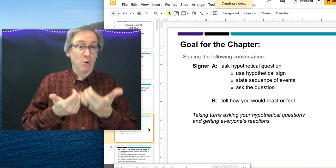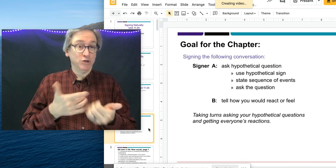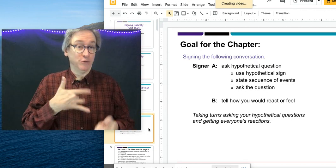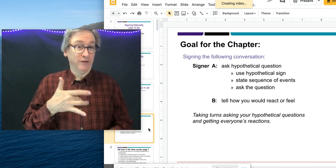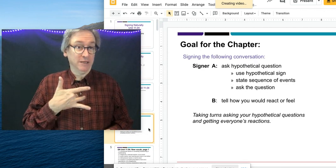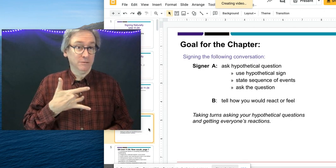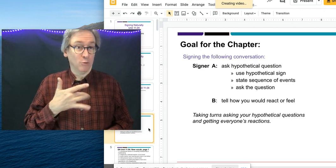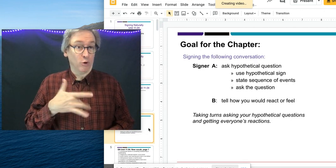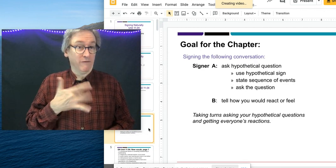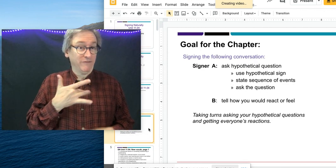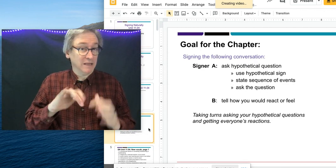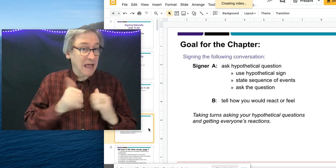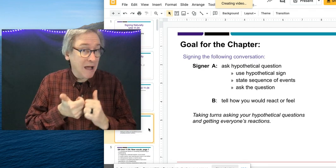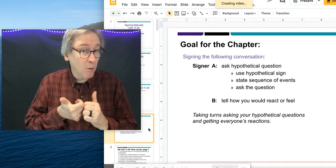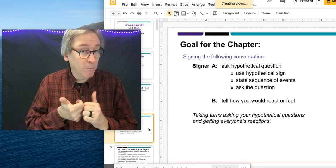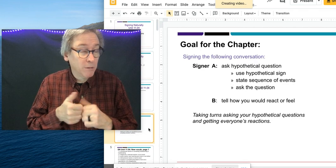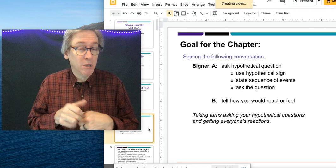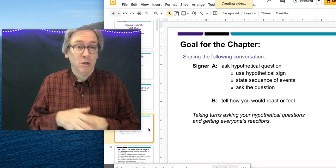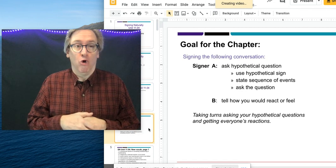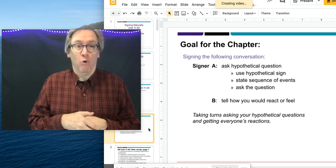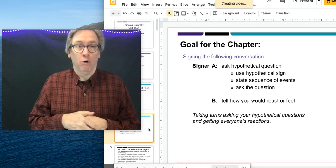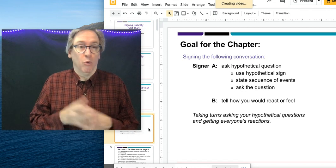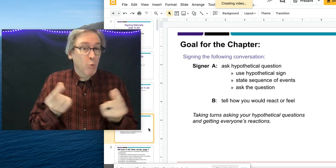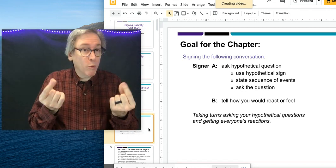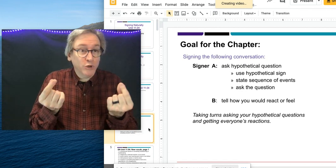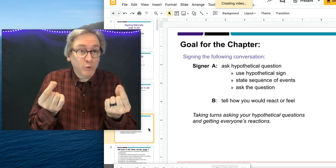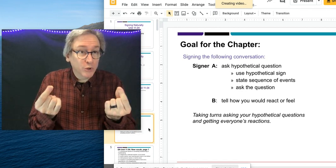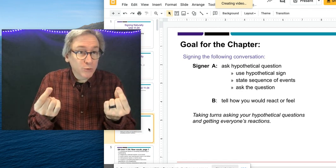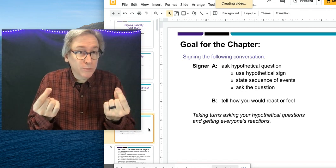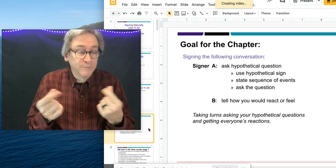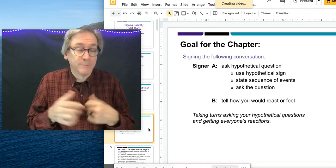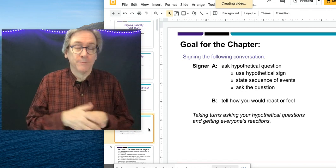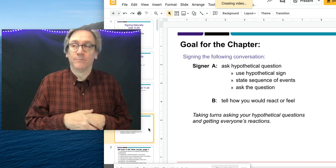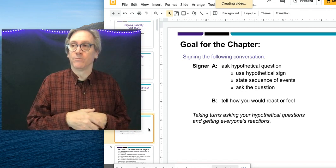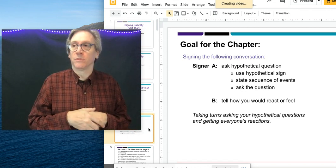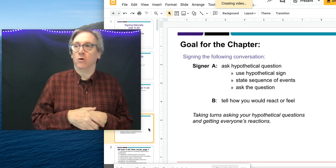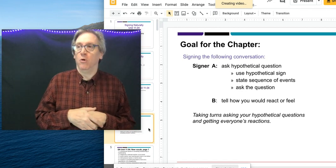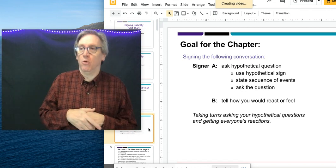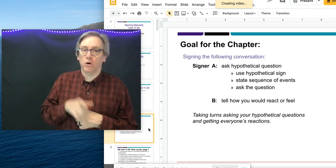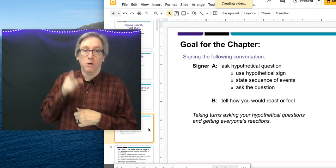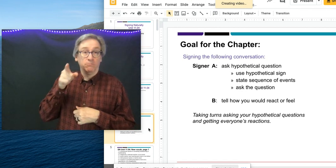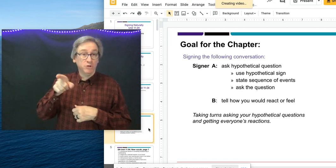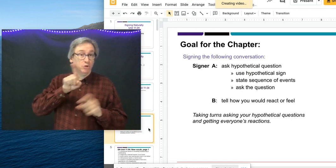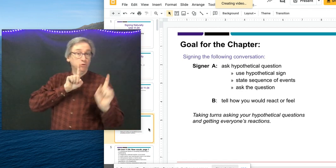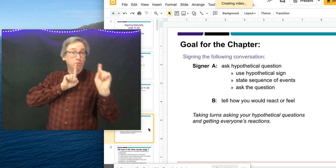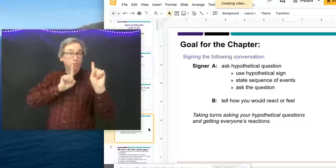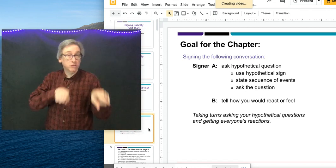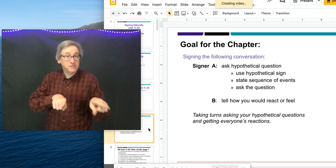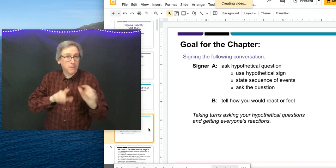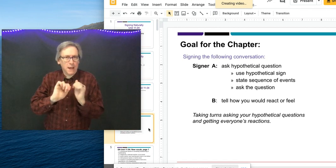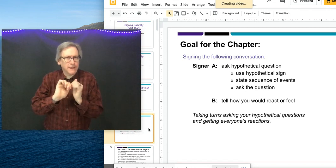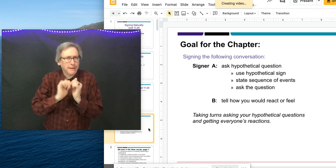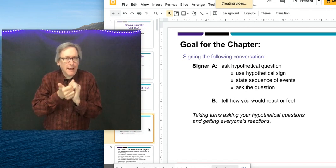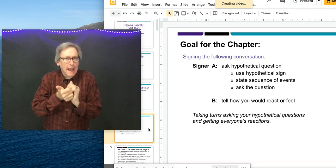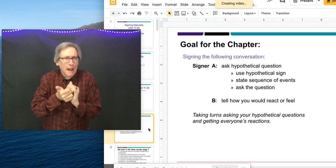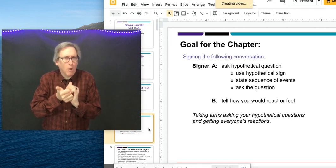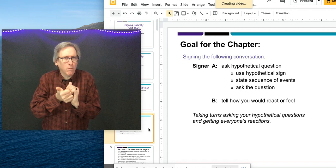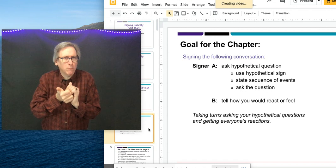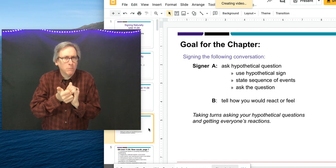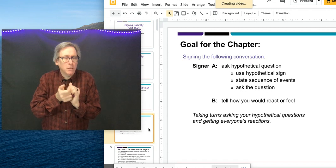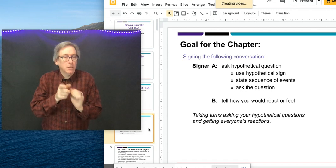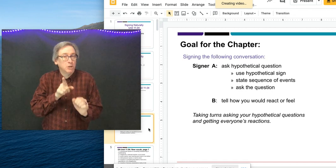how would you feel, or feel how, or what would you do, or you respond